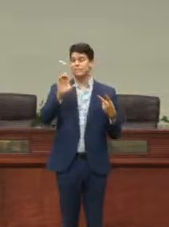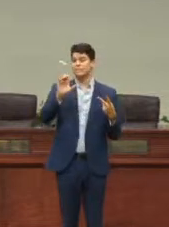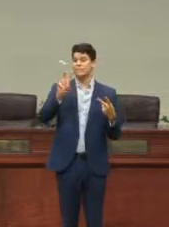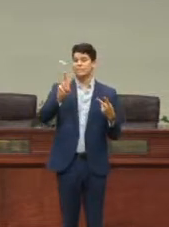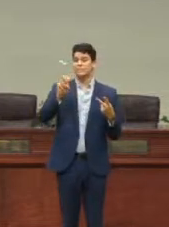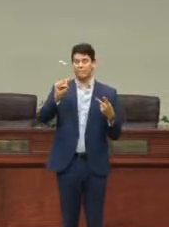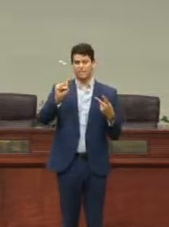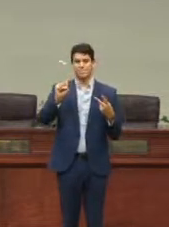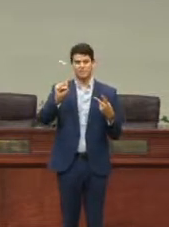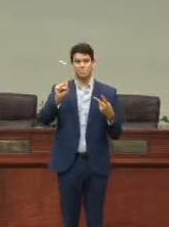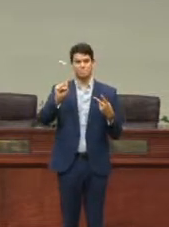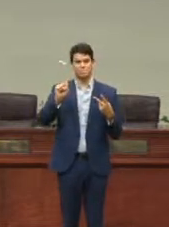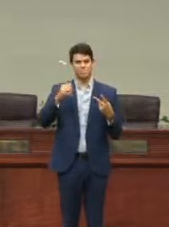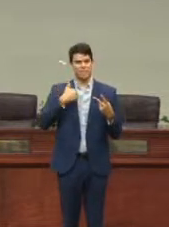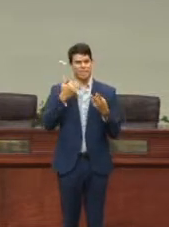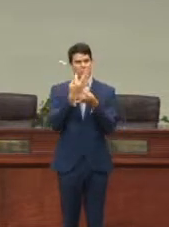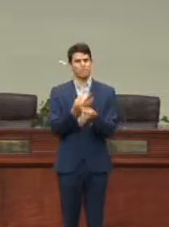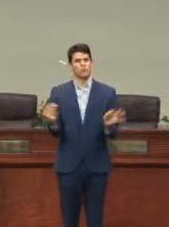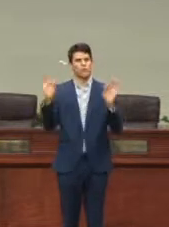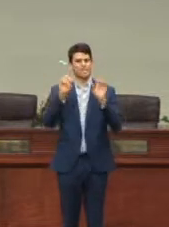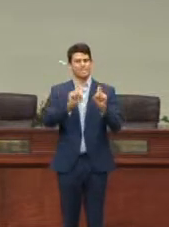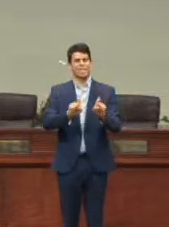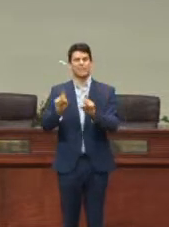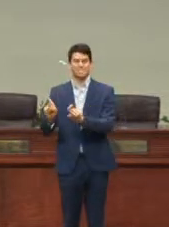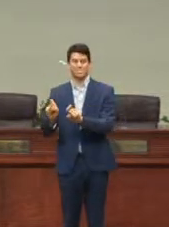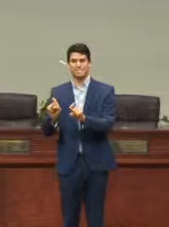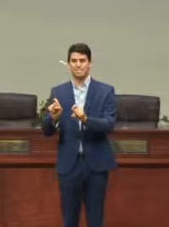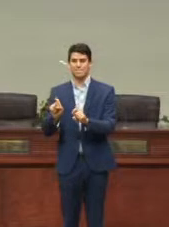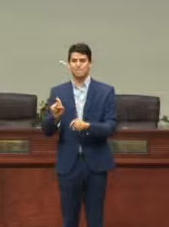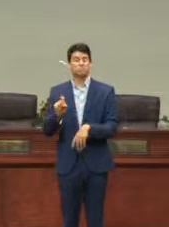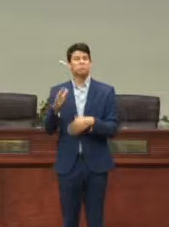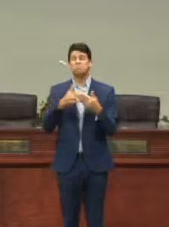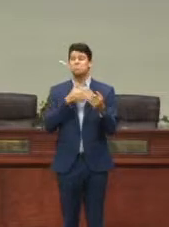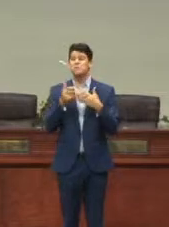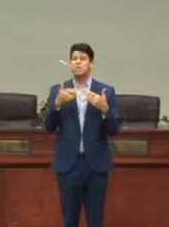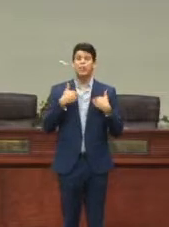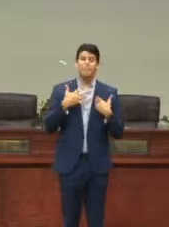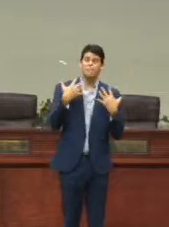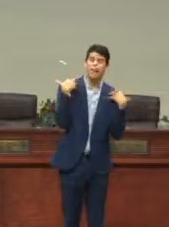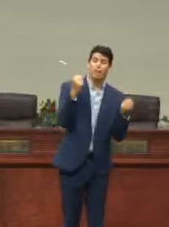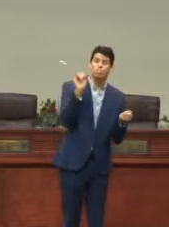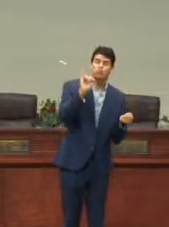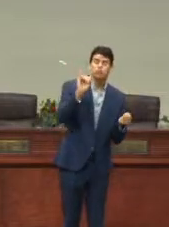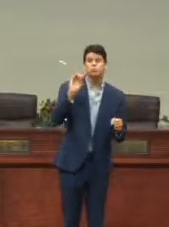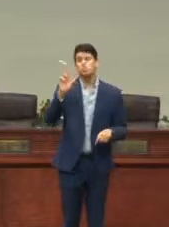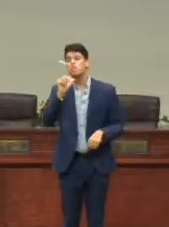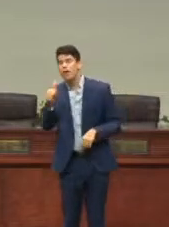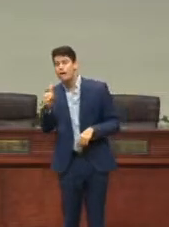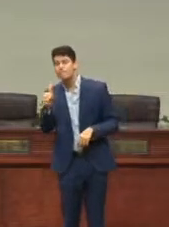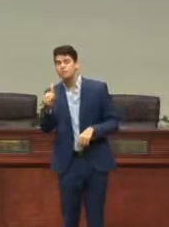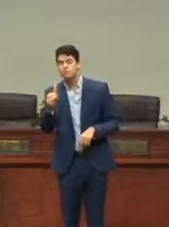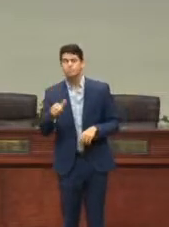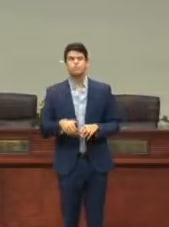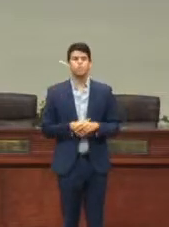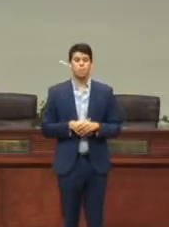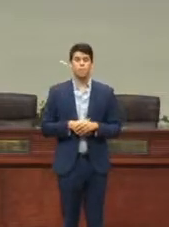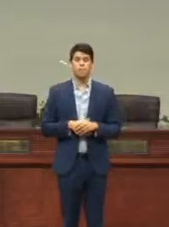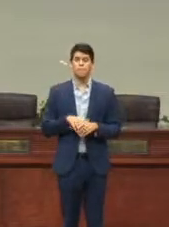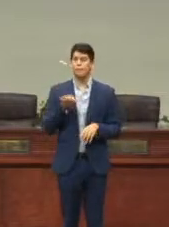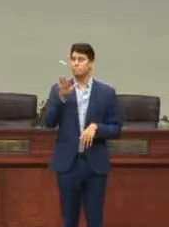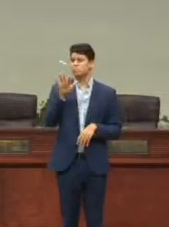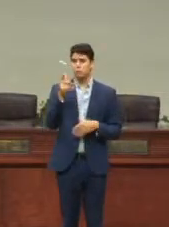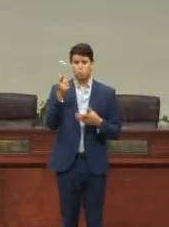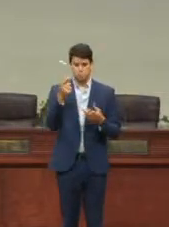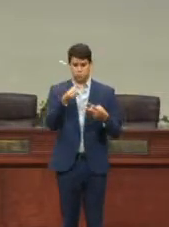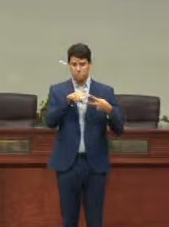also offers free tests to those with and without health insurance coverage. Check with your local Walgreens or CVS